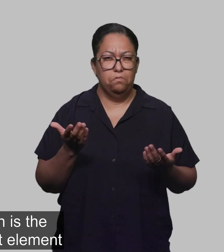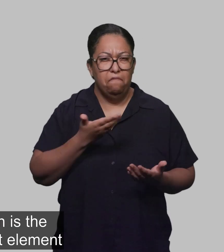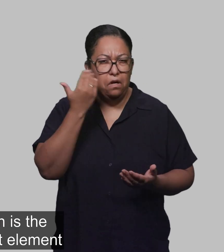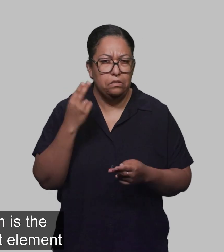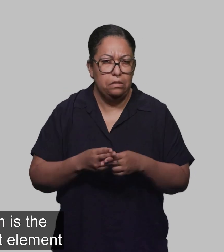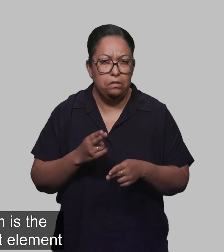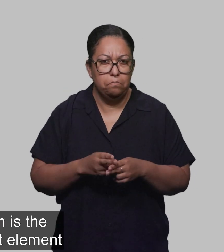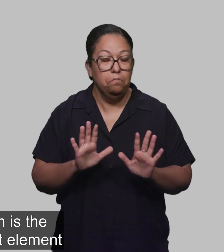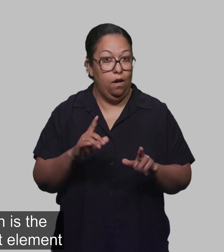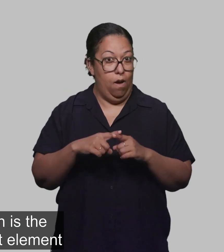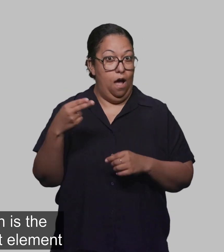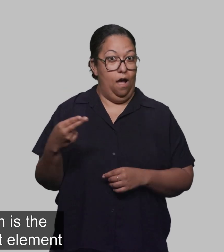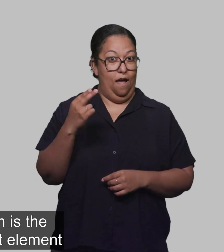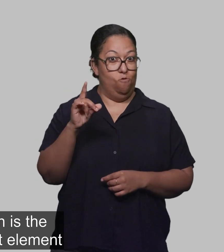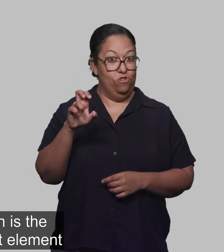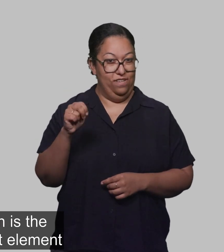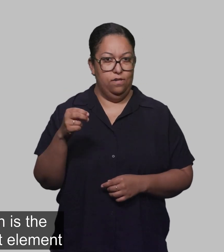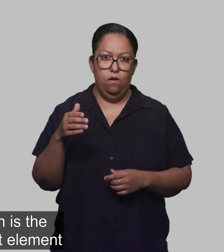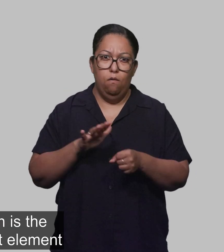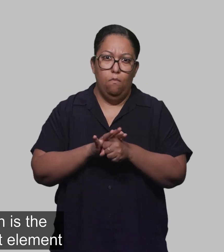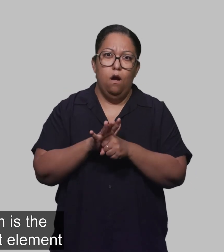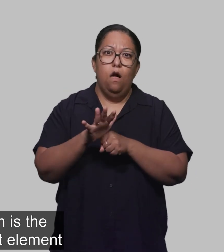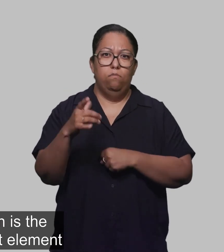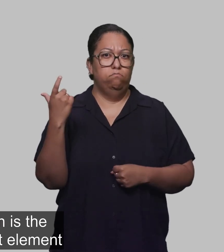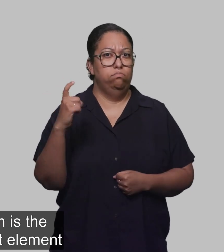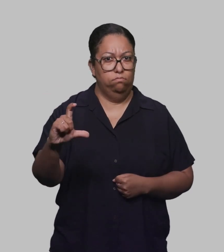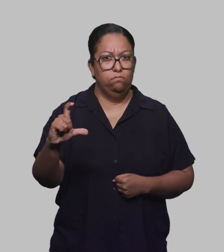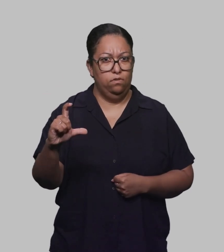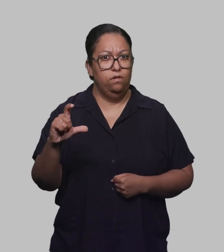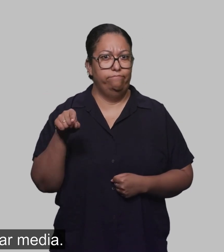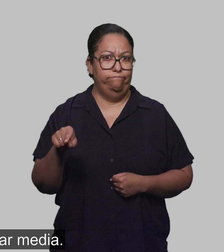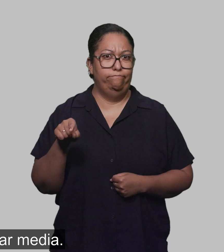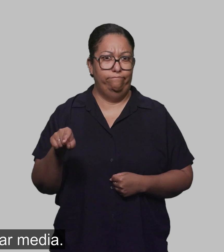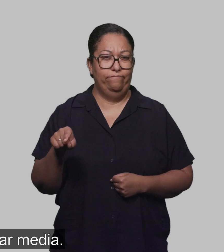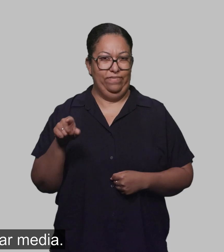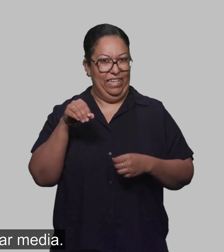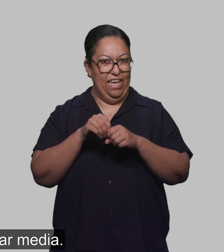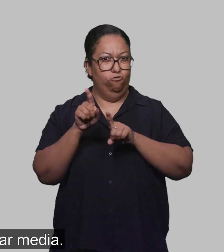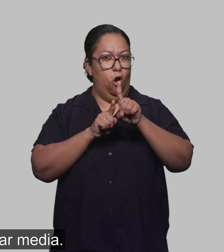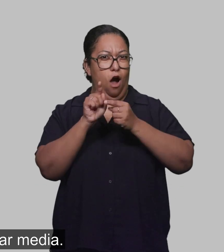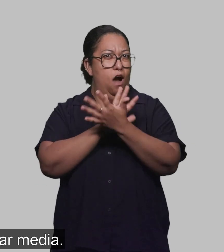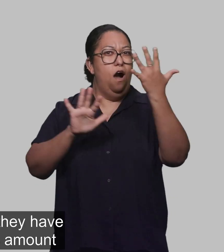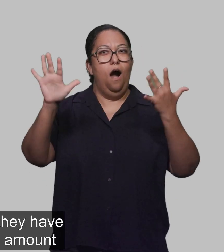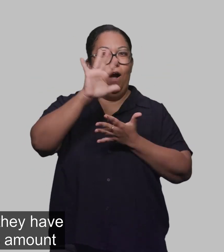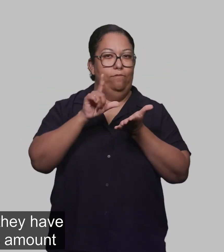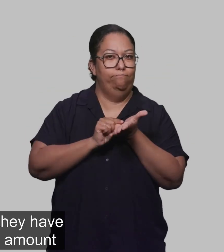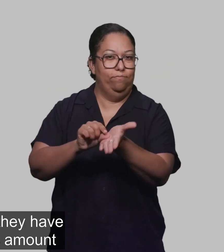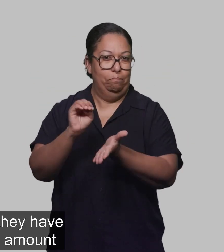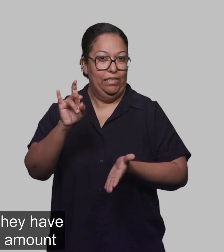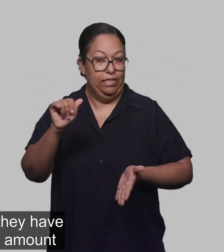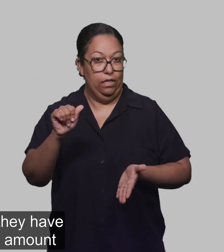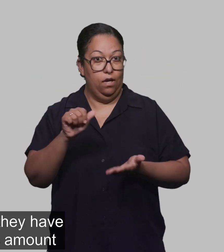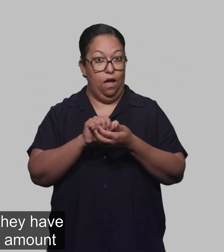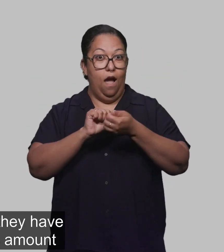but hydrogen is the most abundant element in the interstellar media. And galaxies,